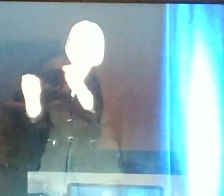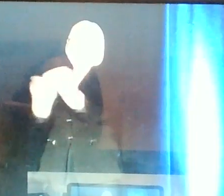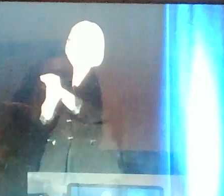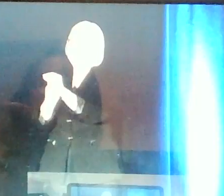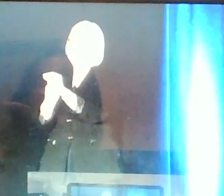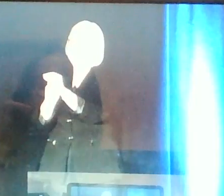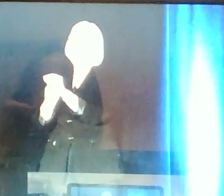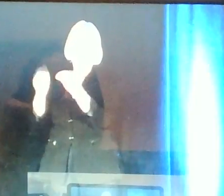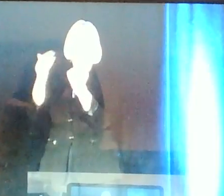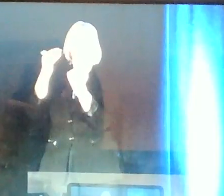and sentence structure.